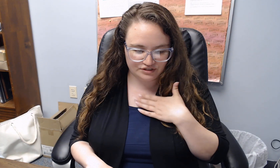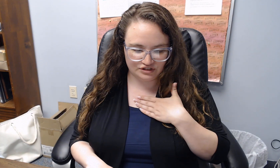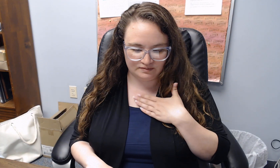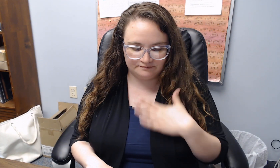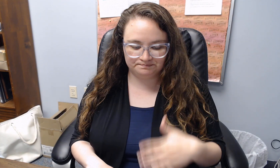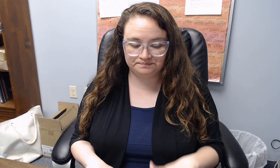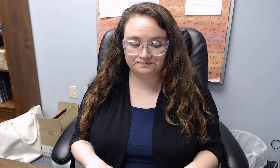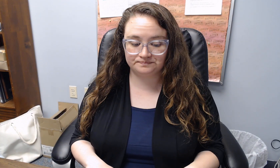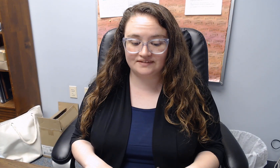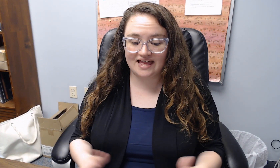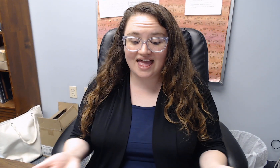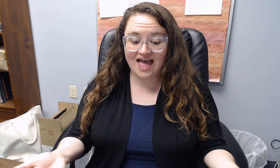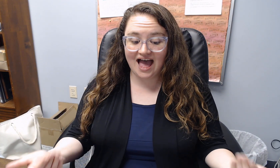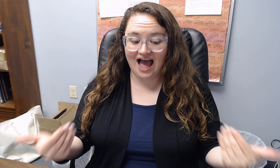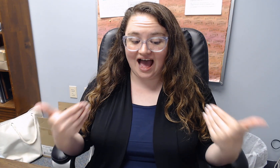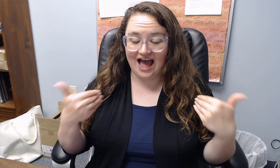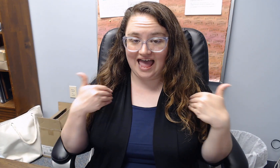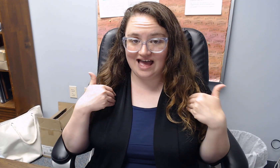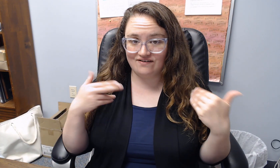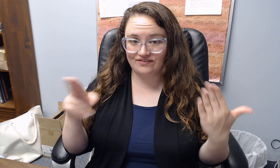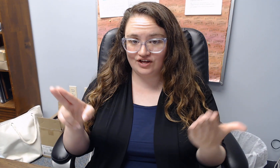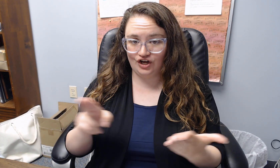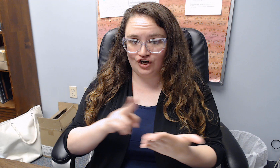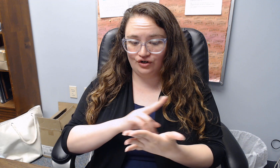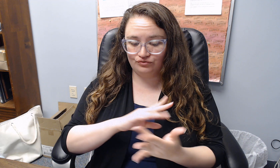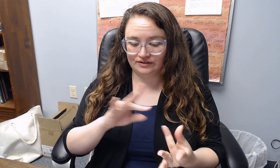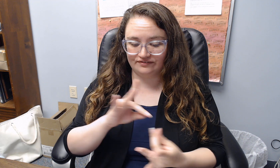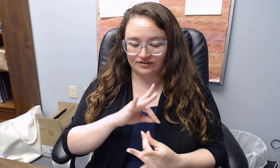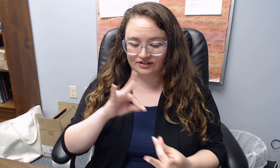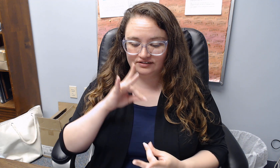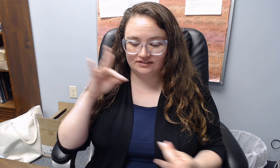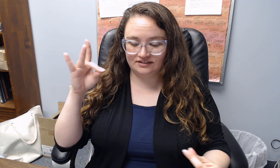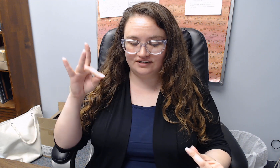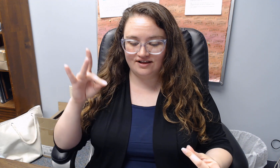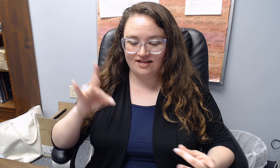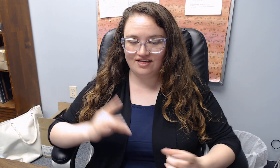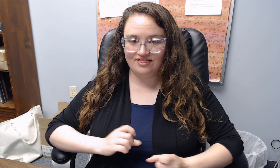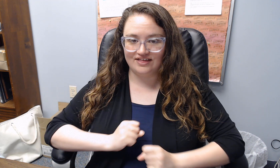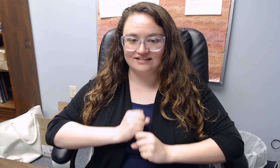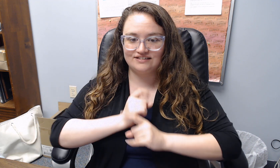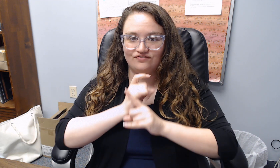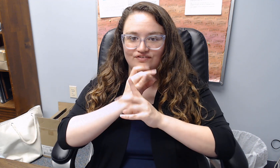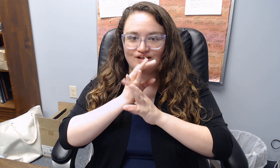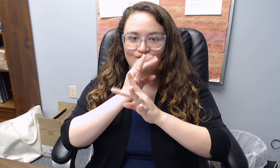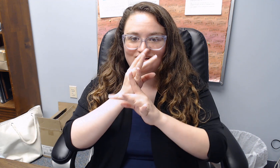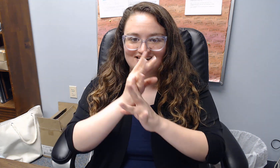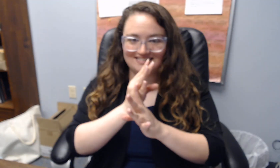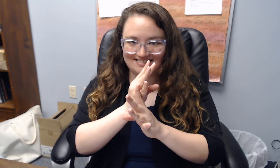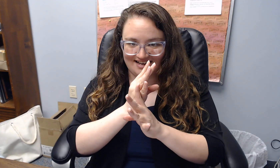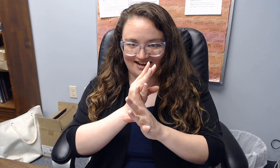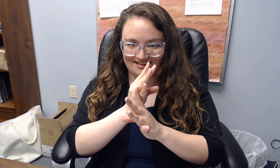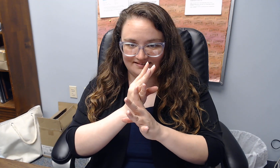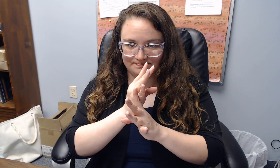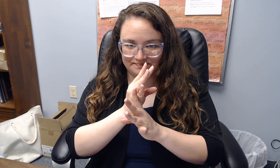me. I have a river that's flowing inside,